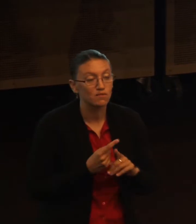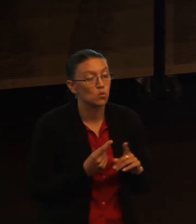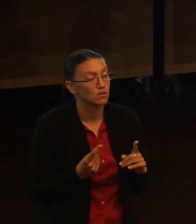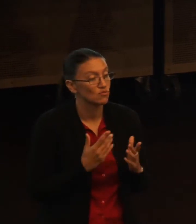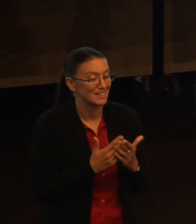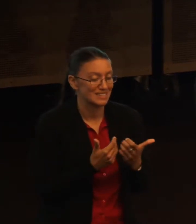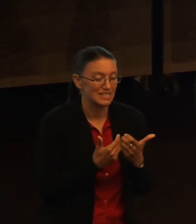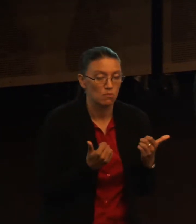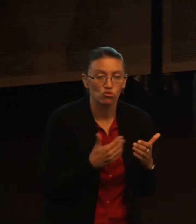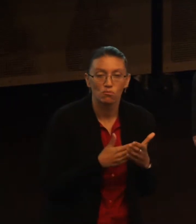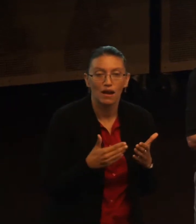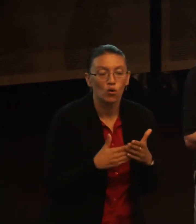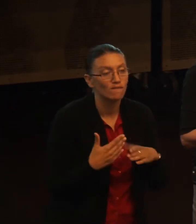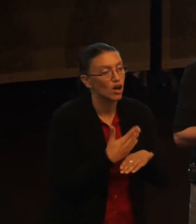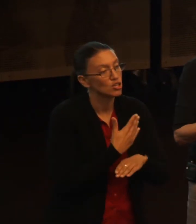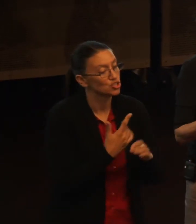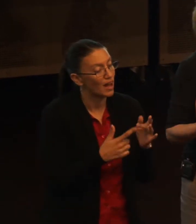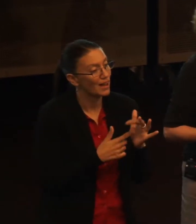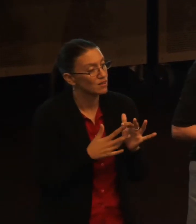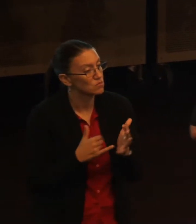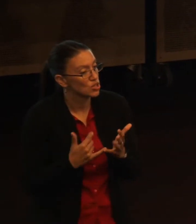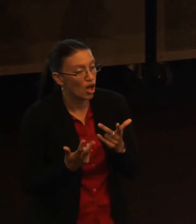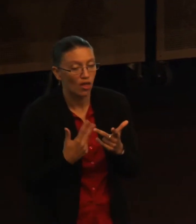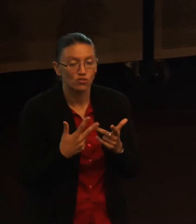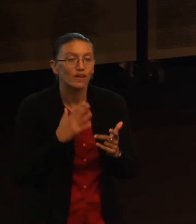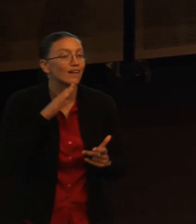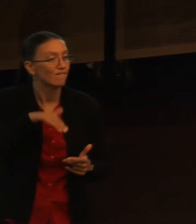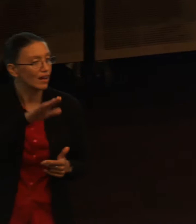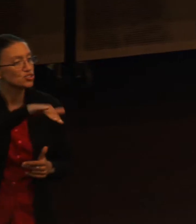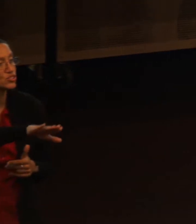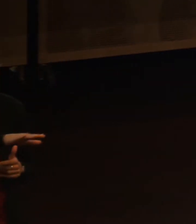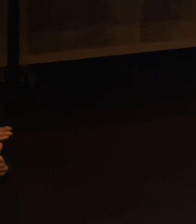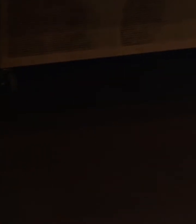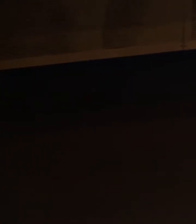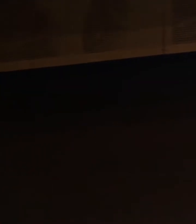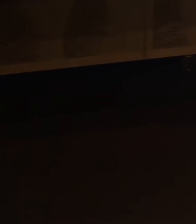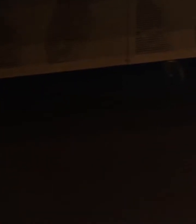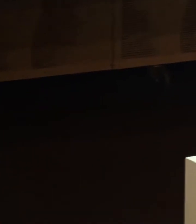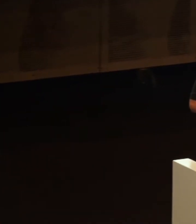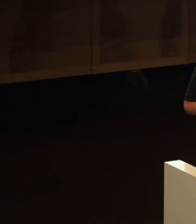separate grammatical function items. Other of it is inflectional types of morphology.